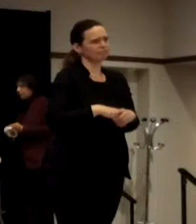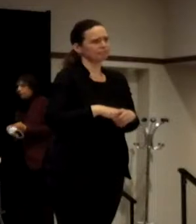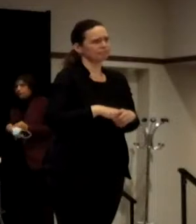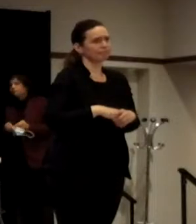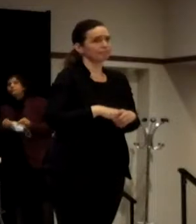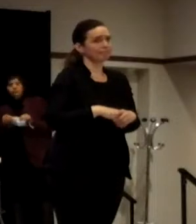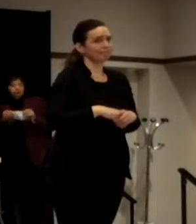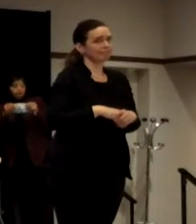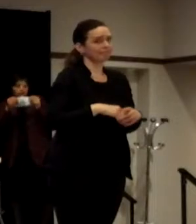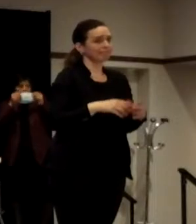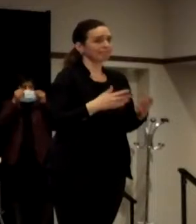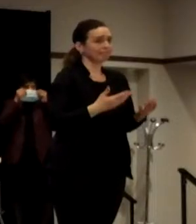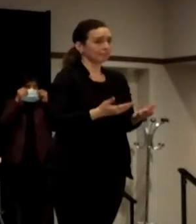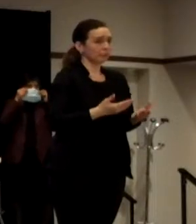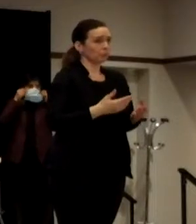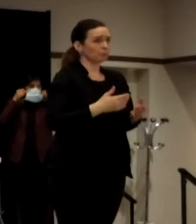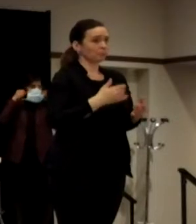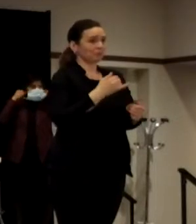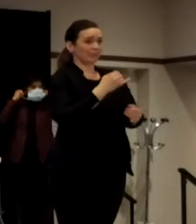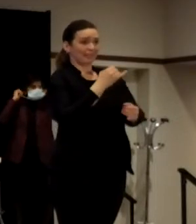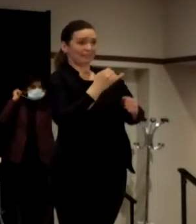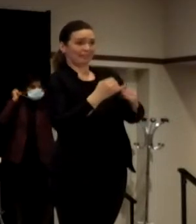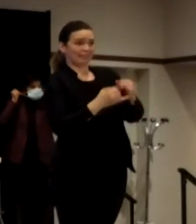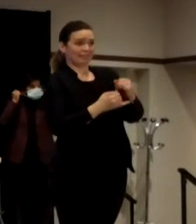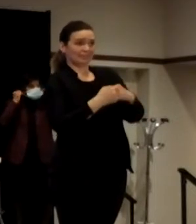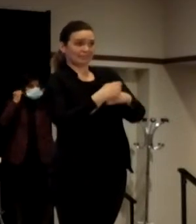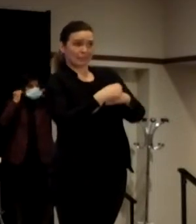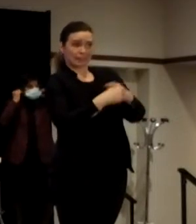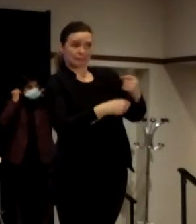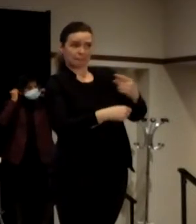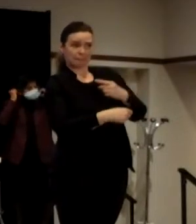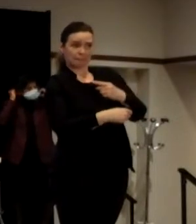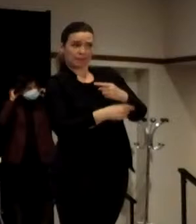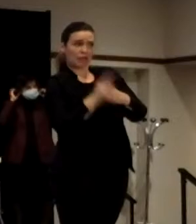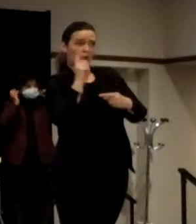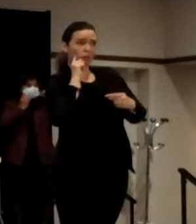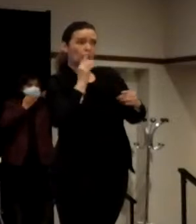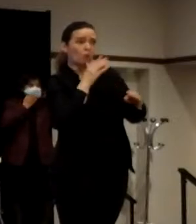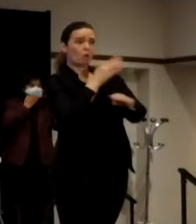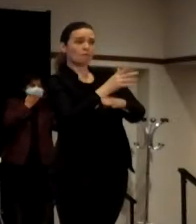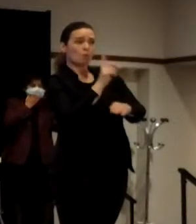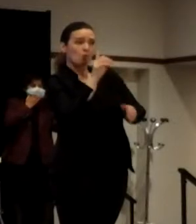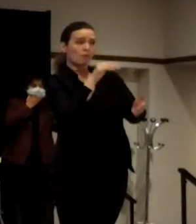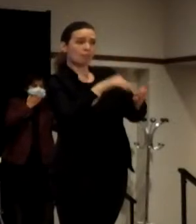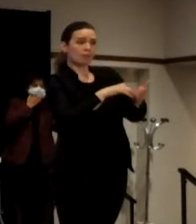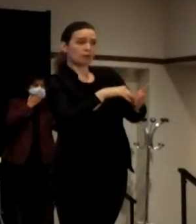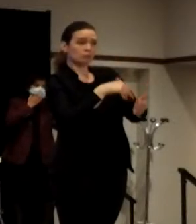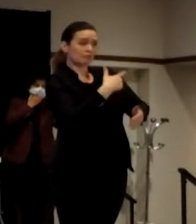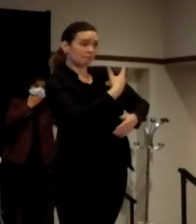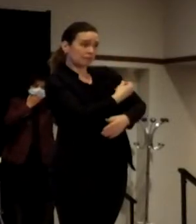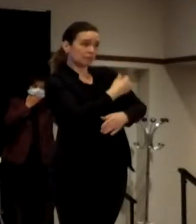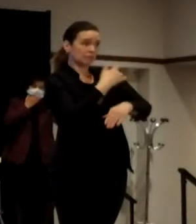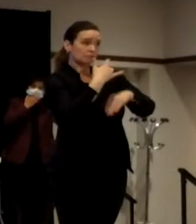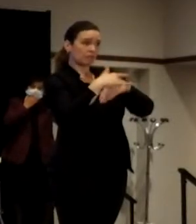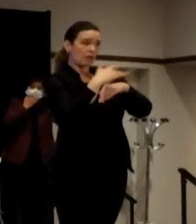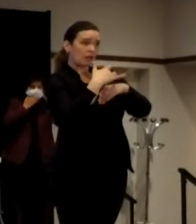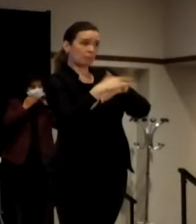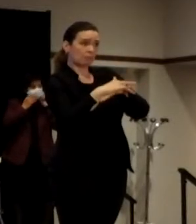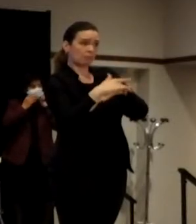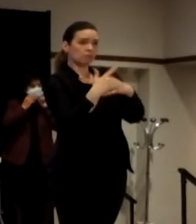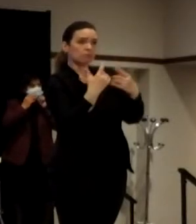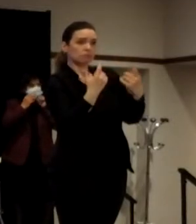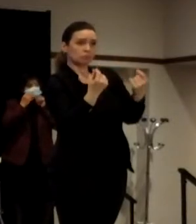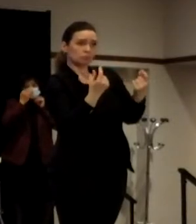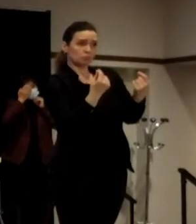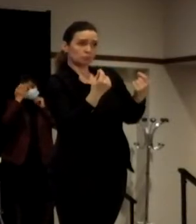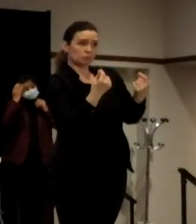Other questions? At last check, there were over 1,000 vaccine appointments still available. What are you guys doing to try and fill